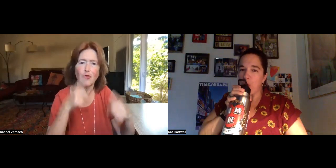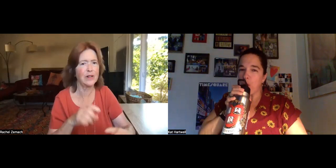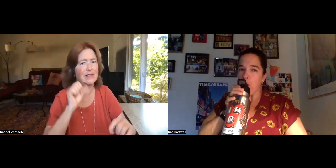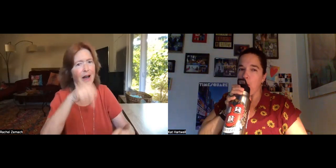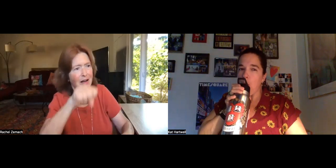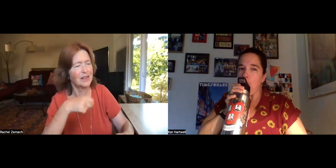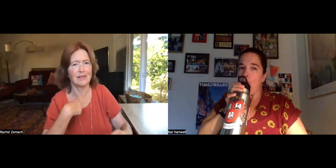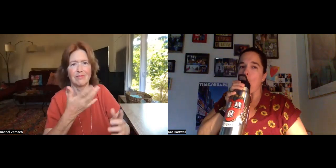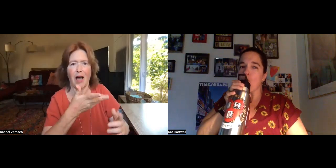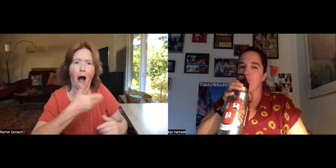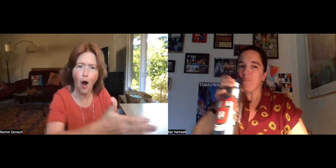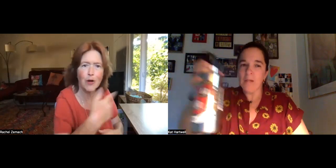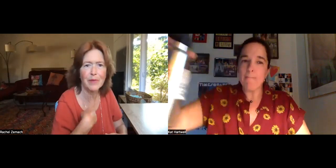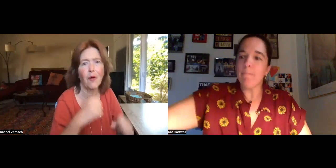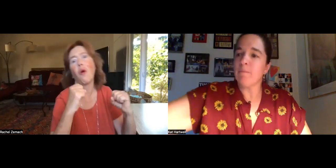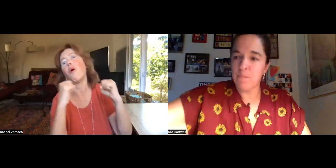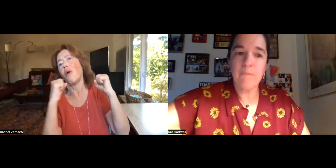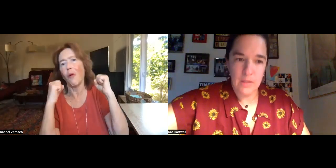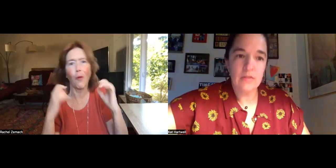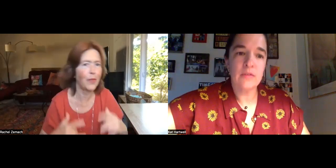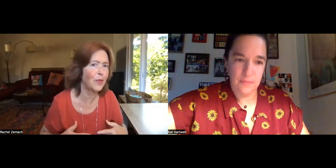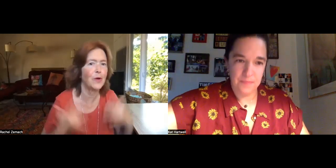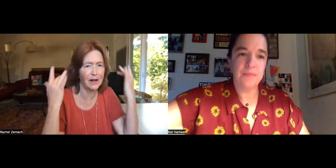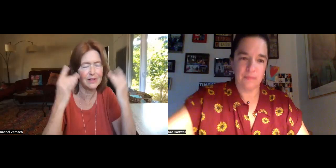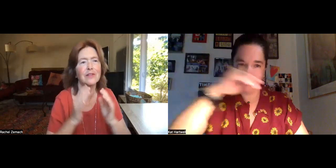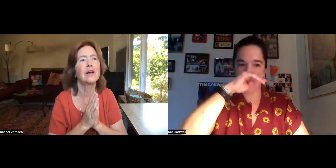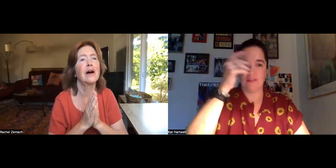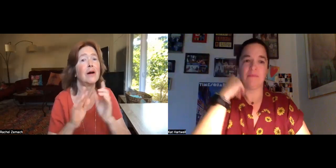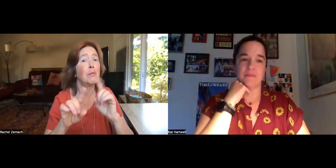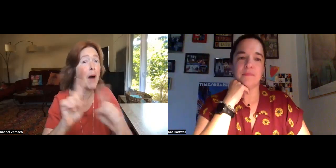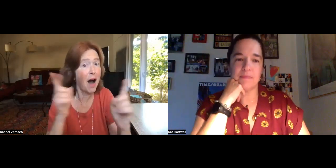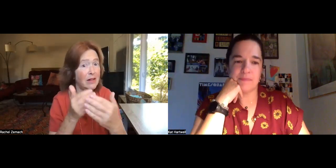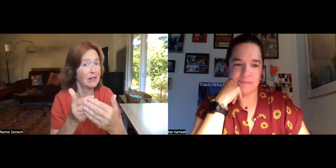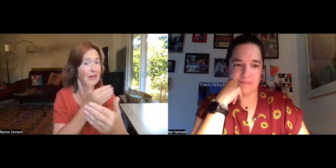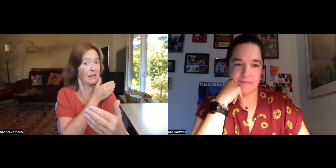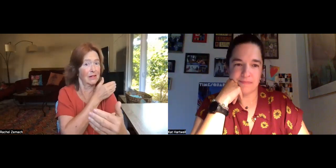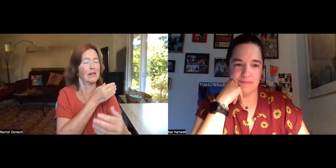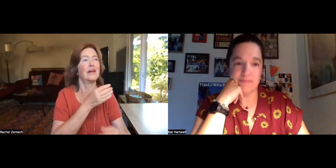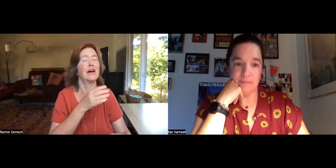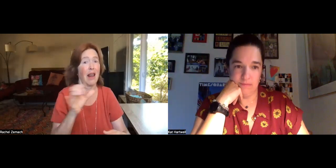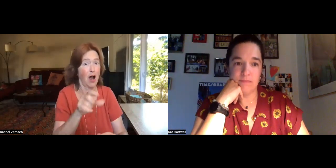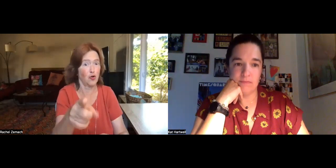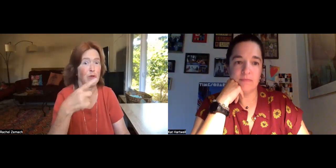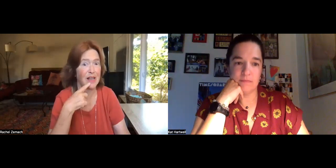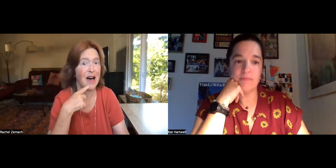Free to pass all around, but I do that